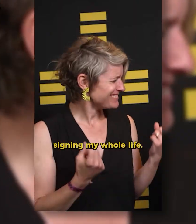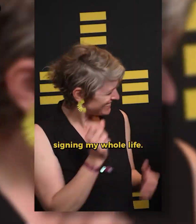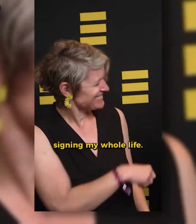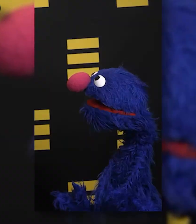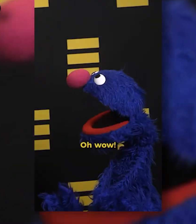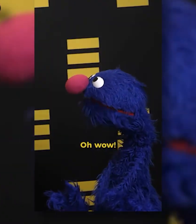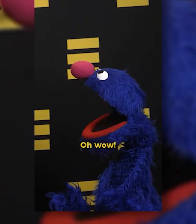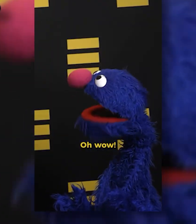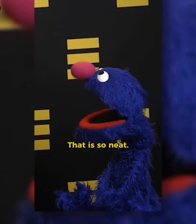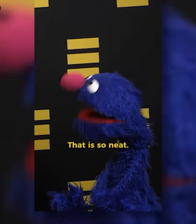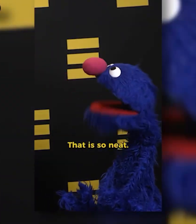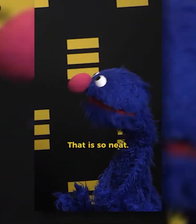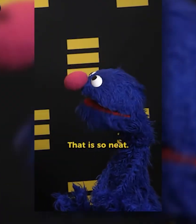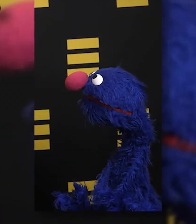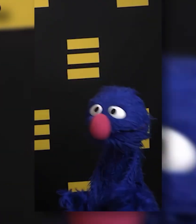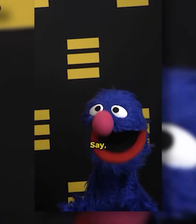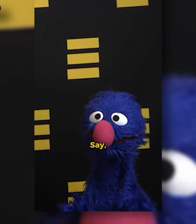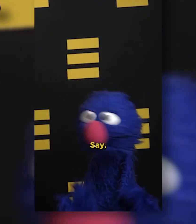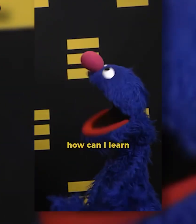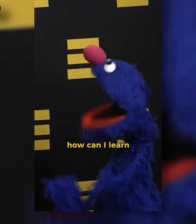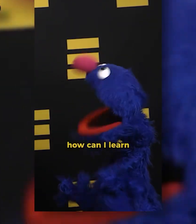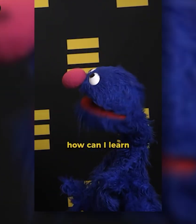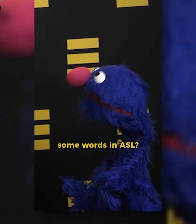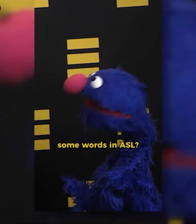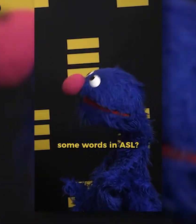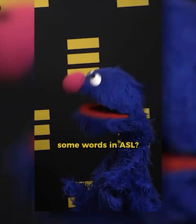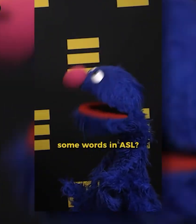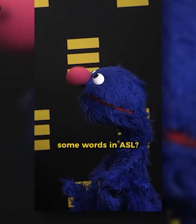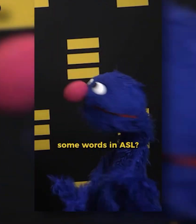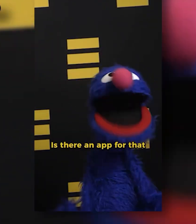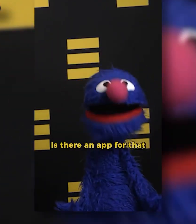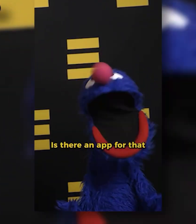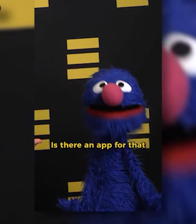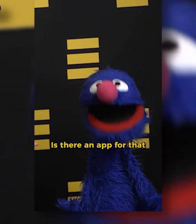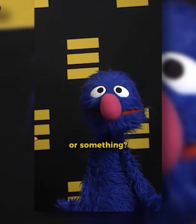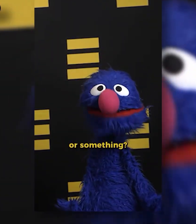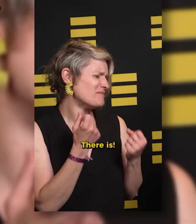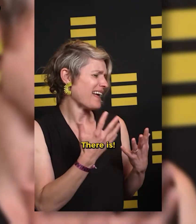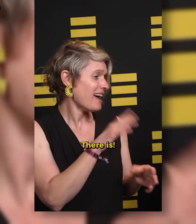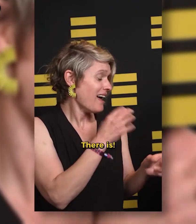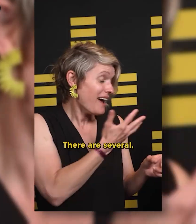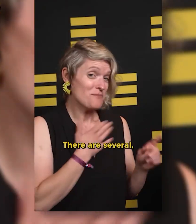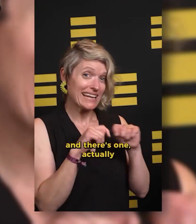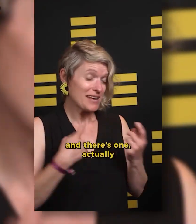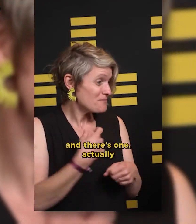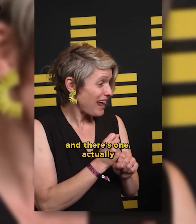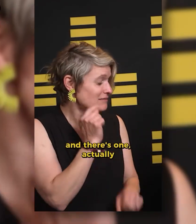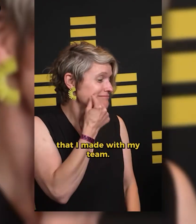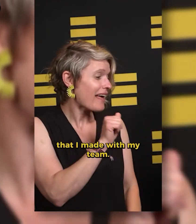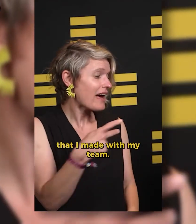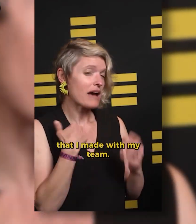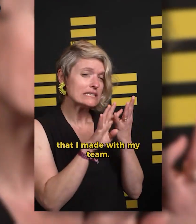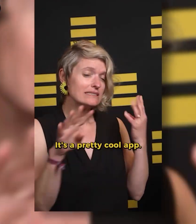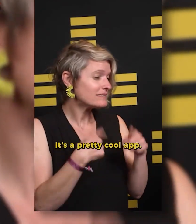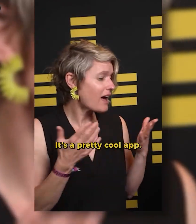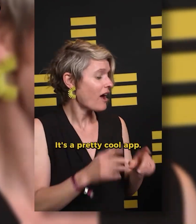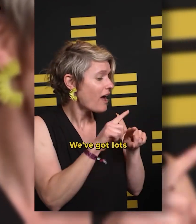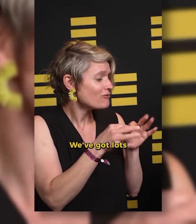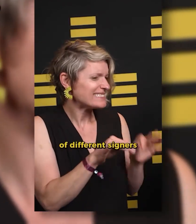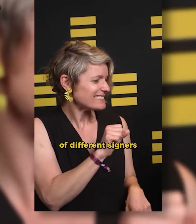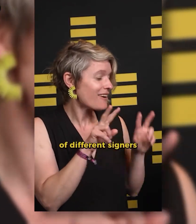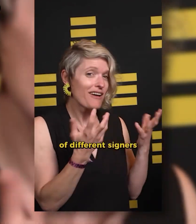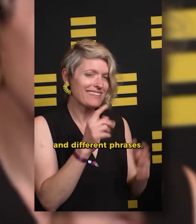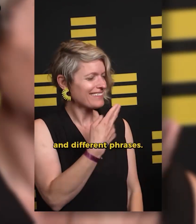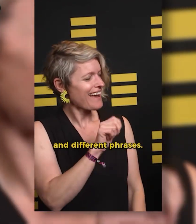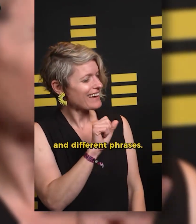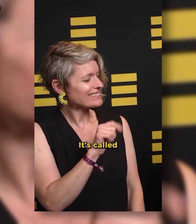fully provide. The ideal user: someone who wants to use sign language meaningfully in everyday life, build real